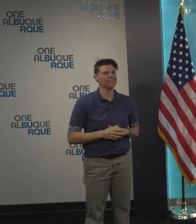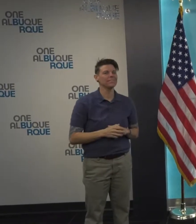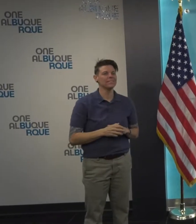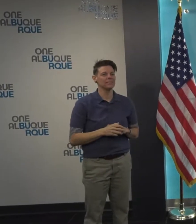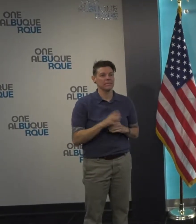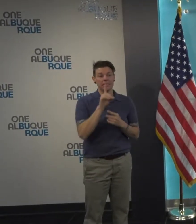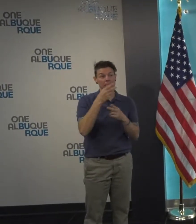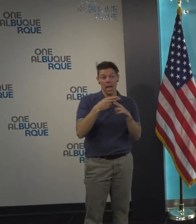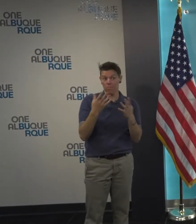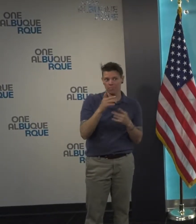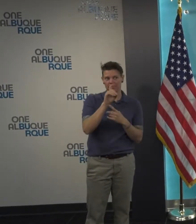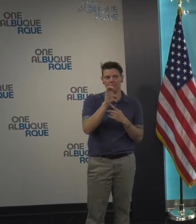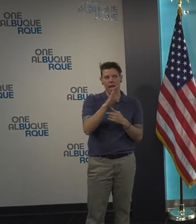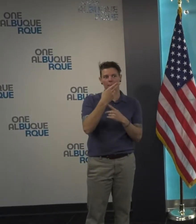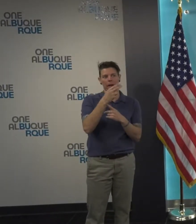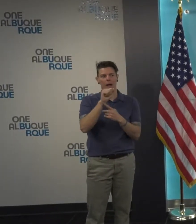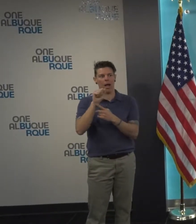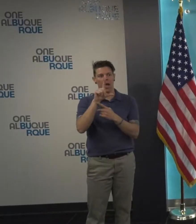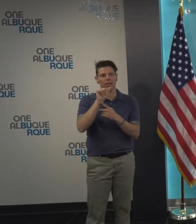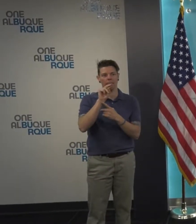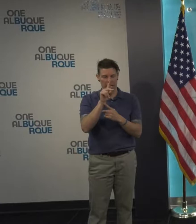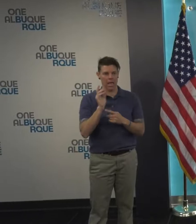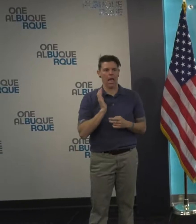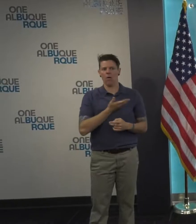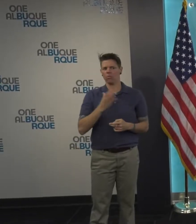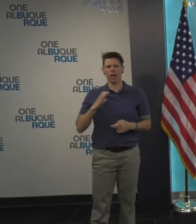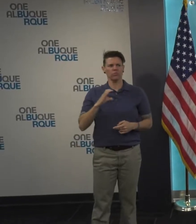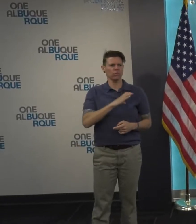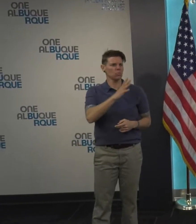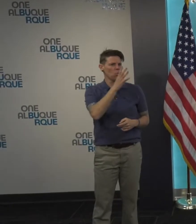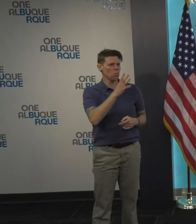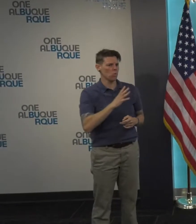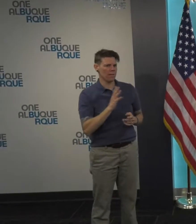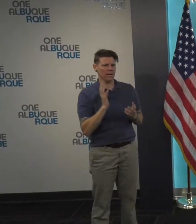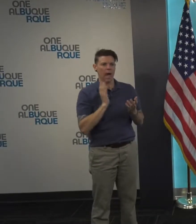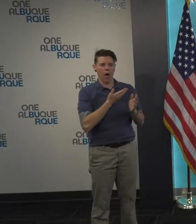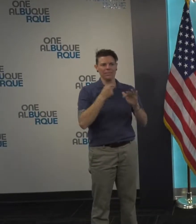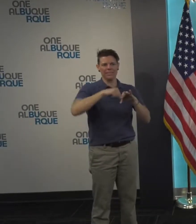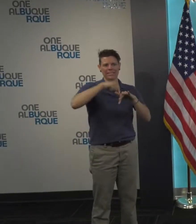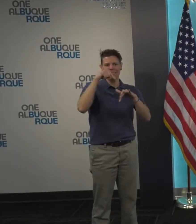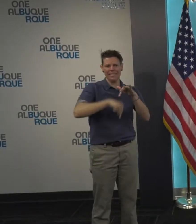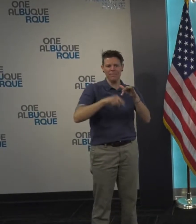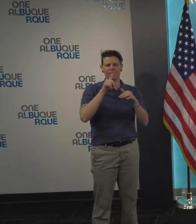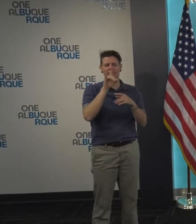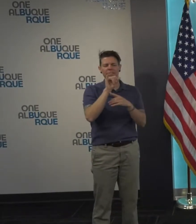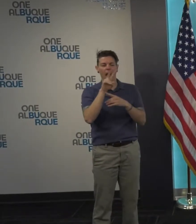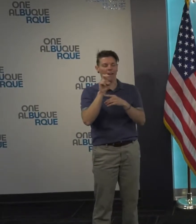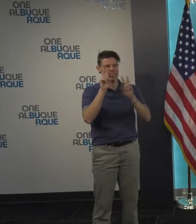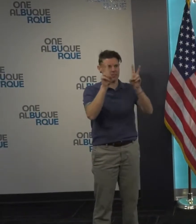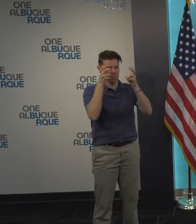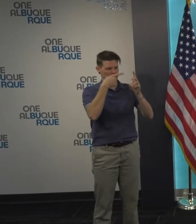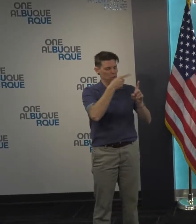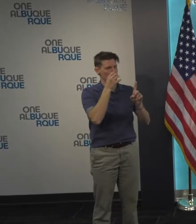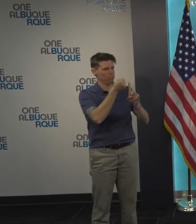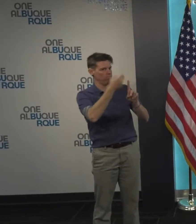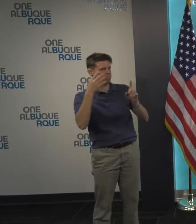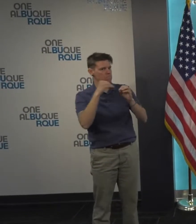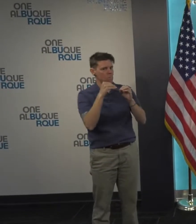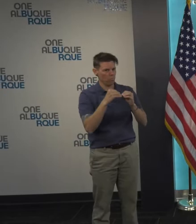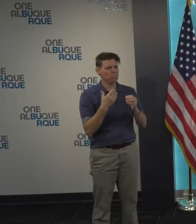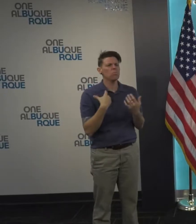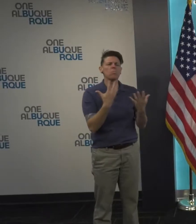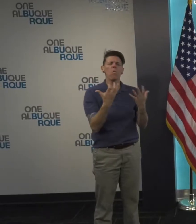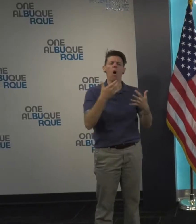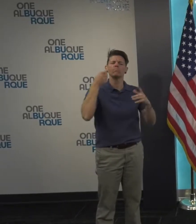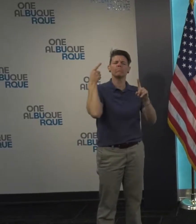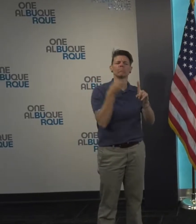us for our deep dive topic for today. And we're also going to talk a little bit about the Bright Spot dashboard. This is a new